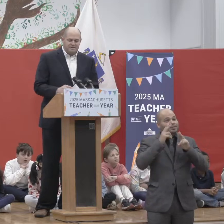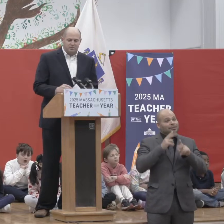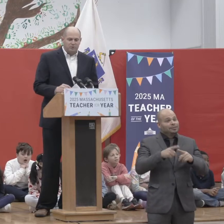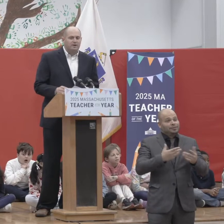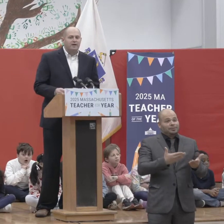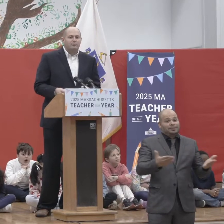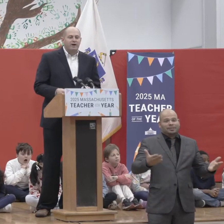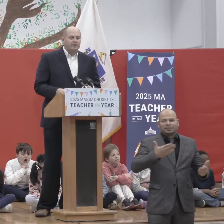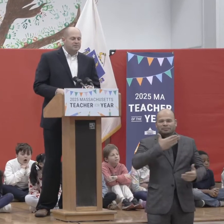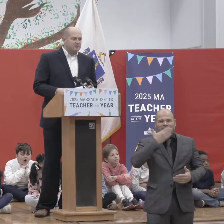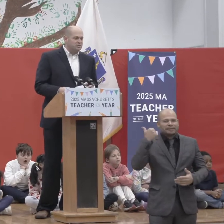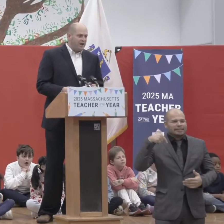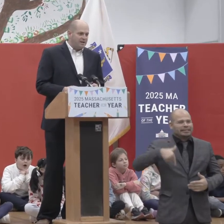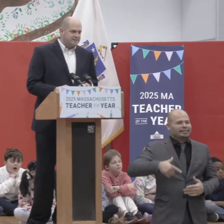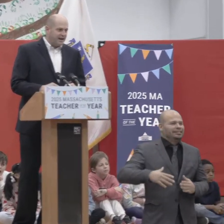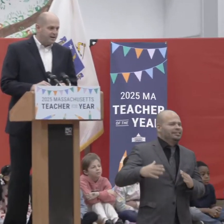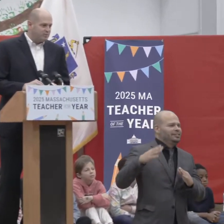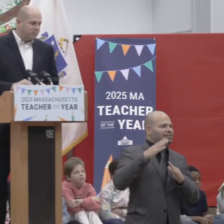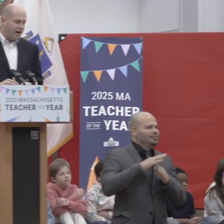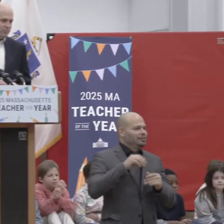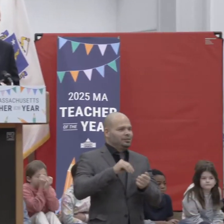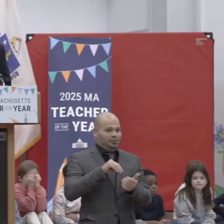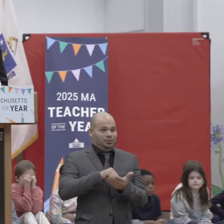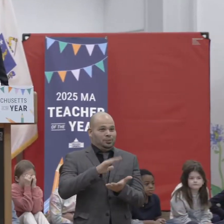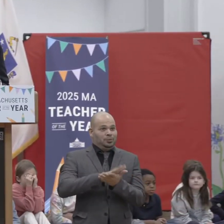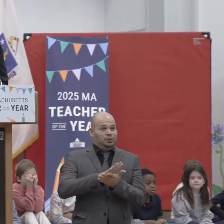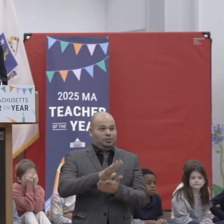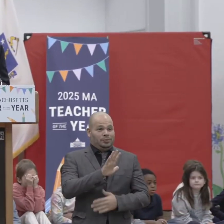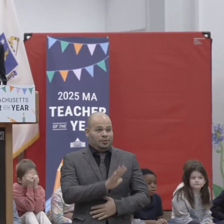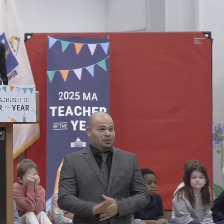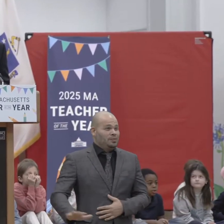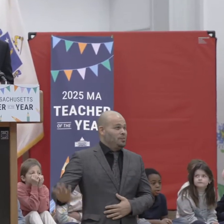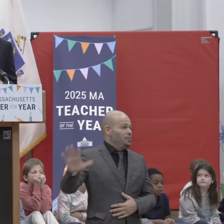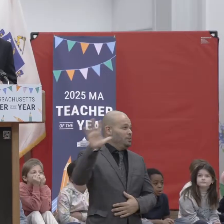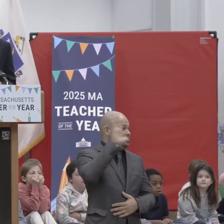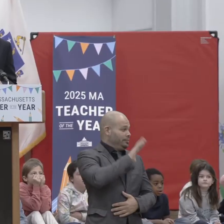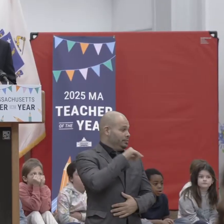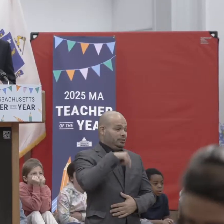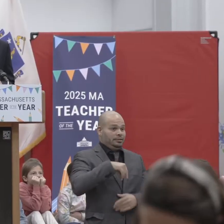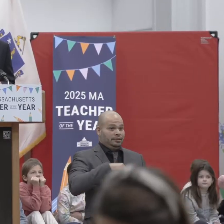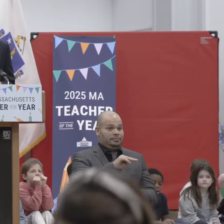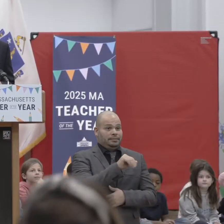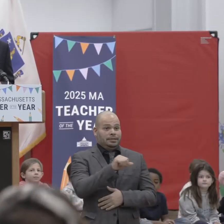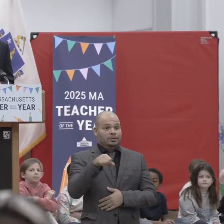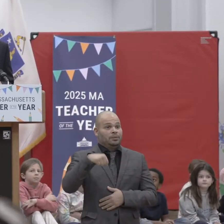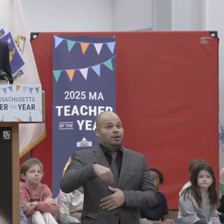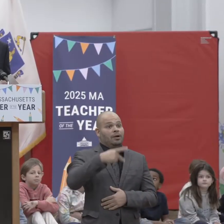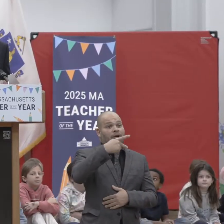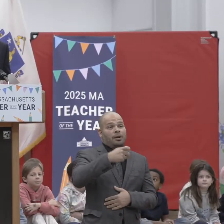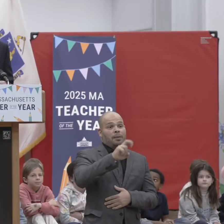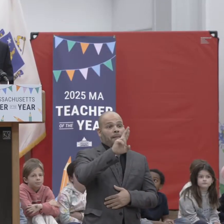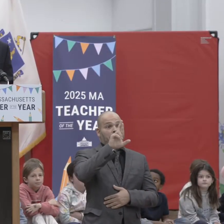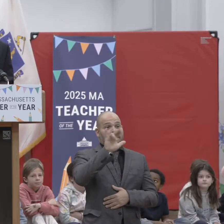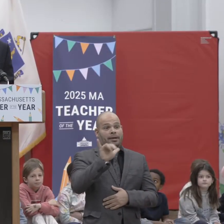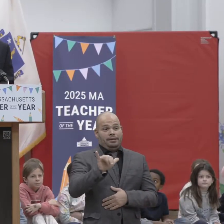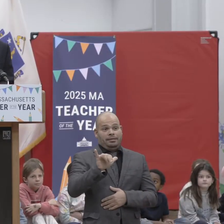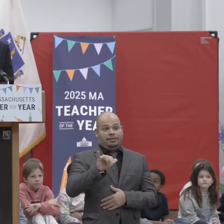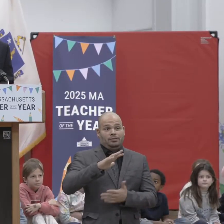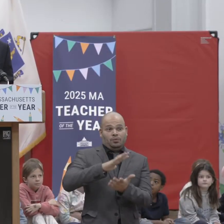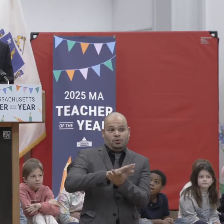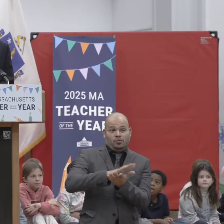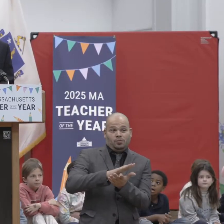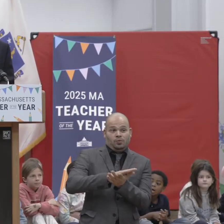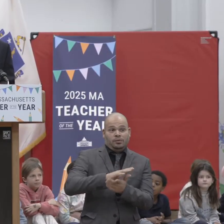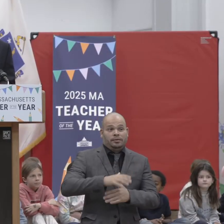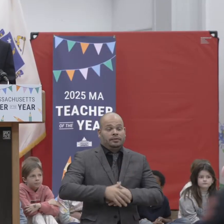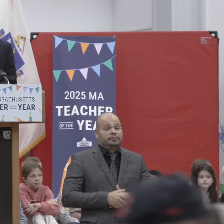around the Perry School. My name is Andrew Rollins. I am the proud principal of the Perry. It is my job to start us off this